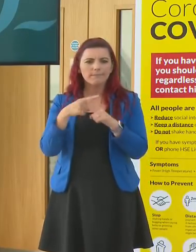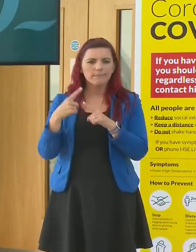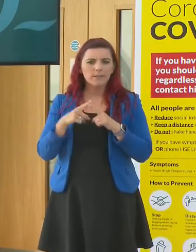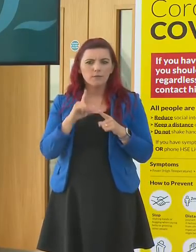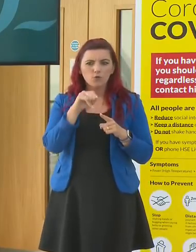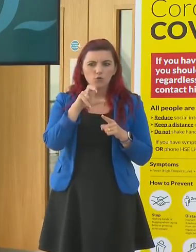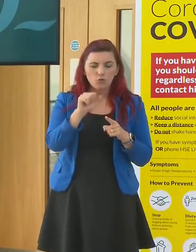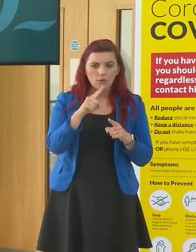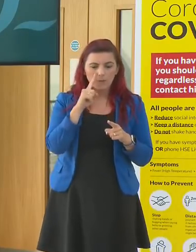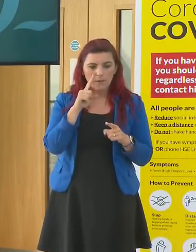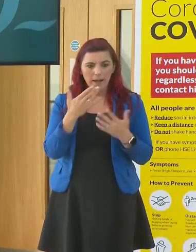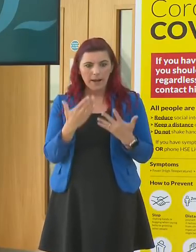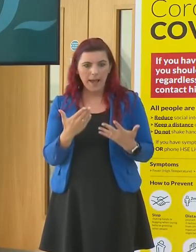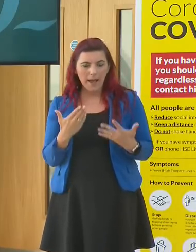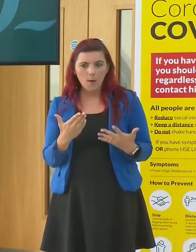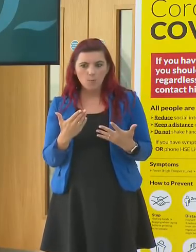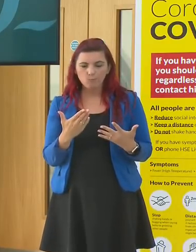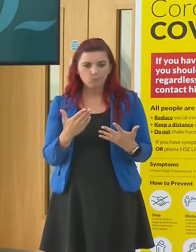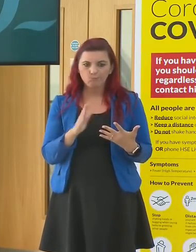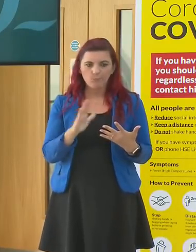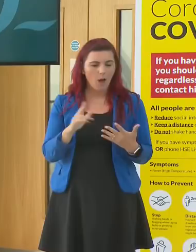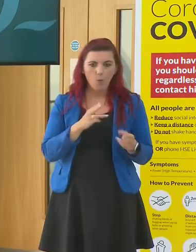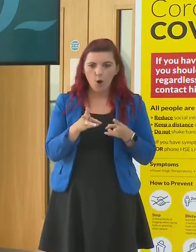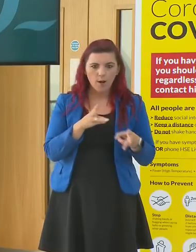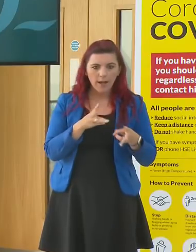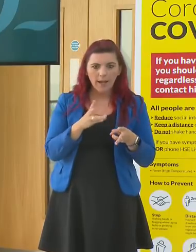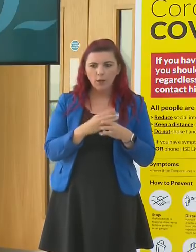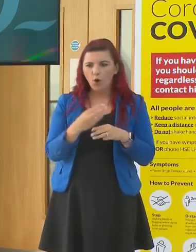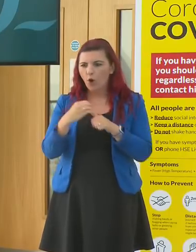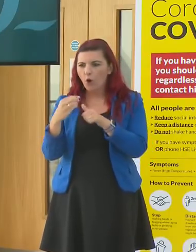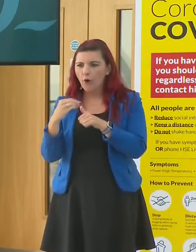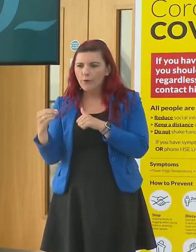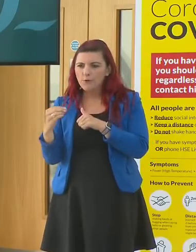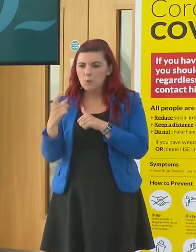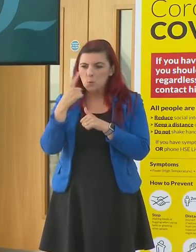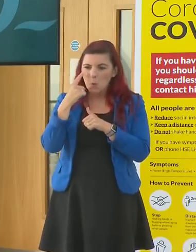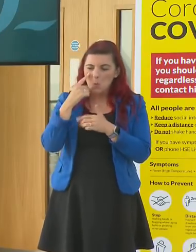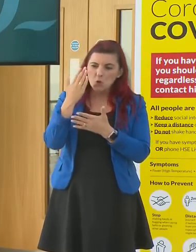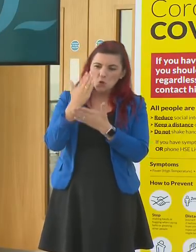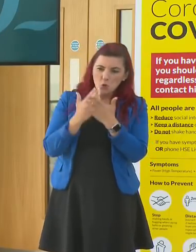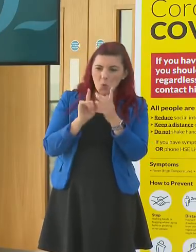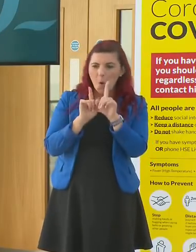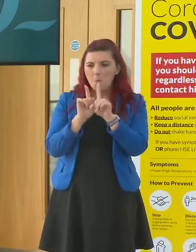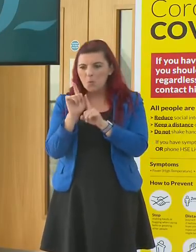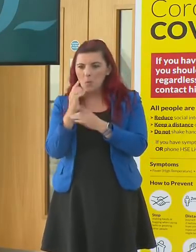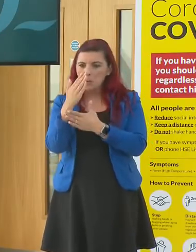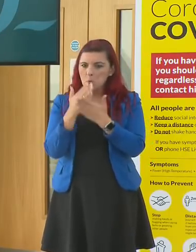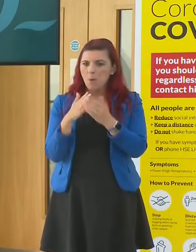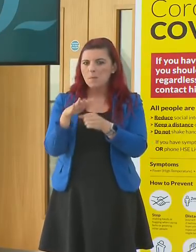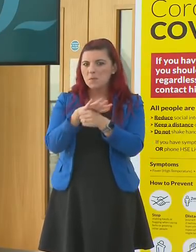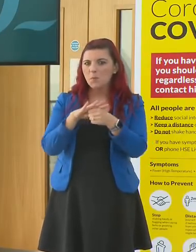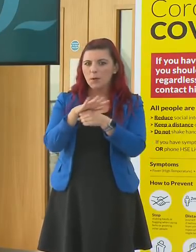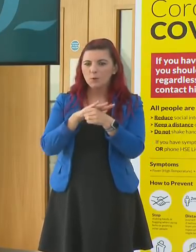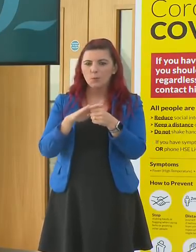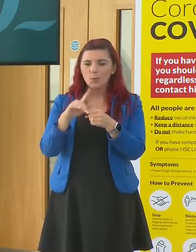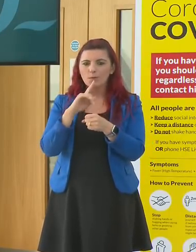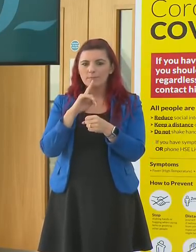disappointed. Other drugs, remdesivir, have shown modest gains in certain settings. And